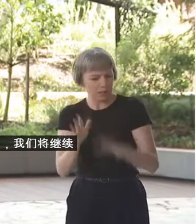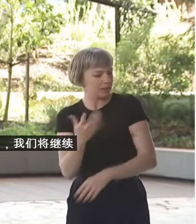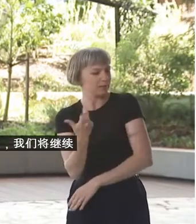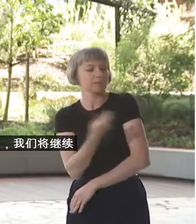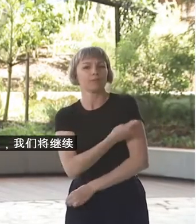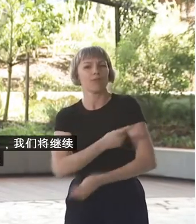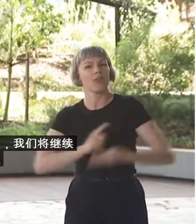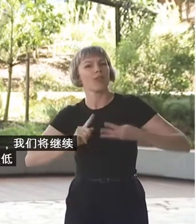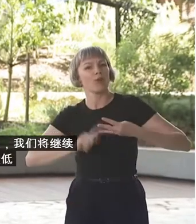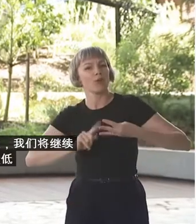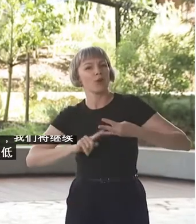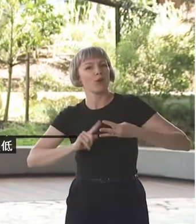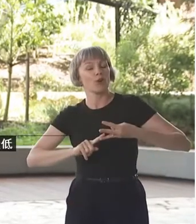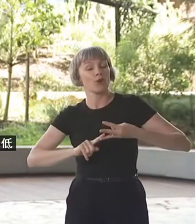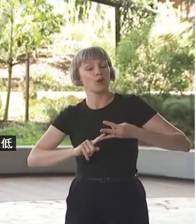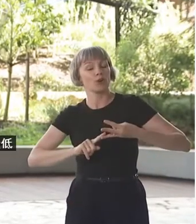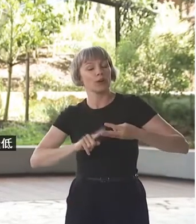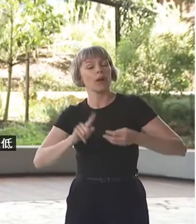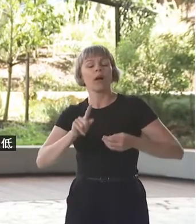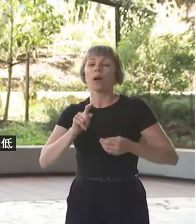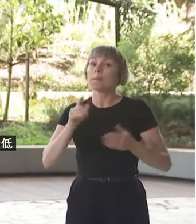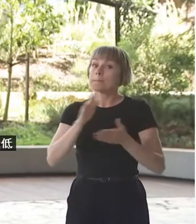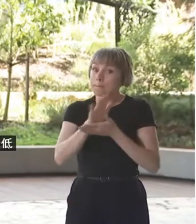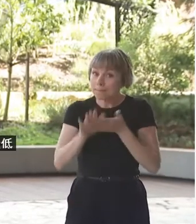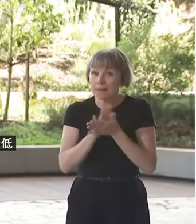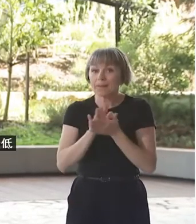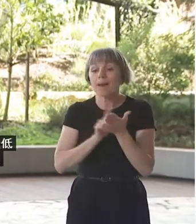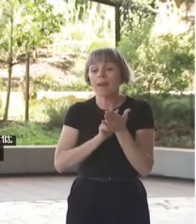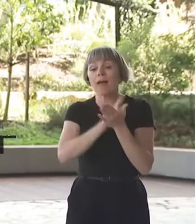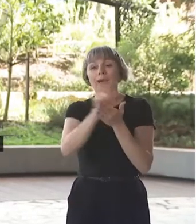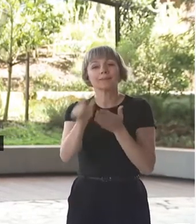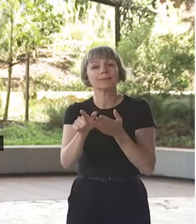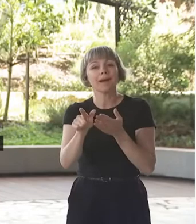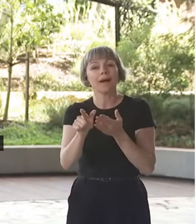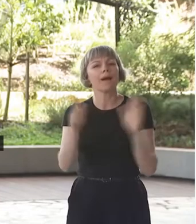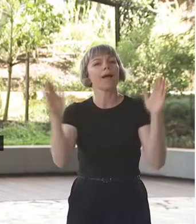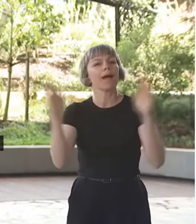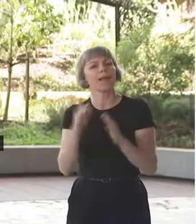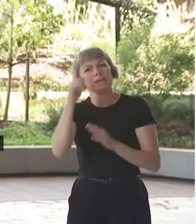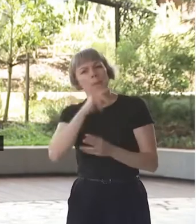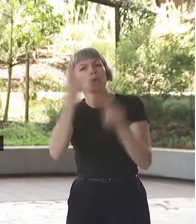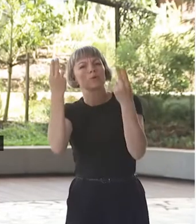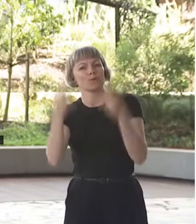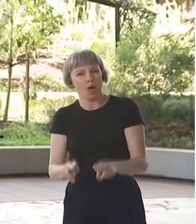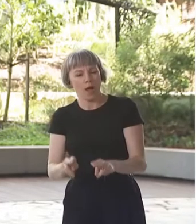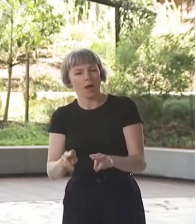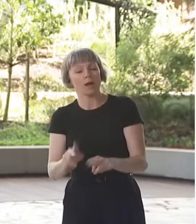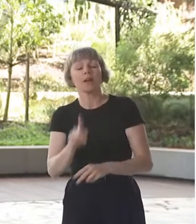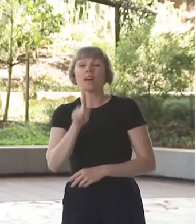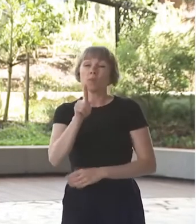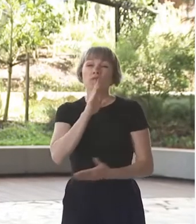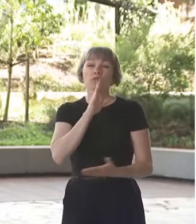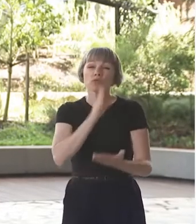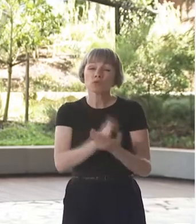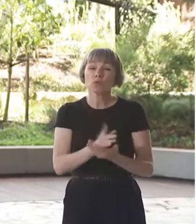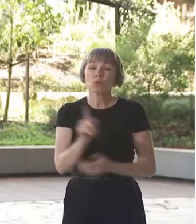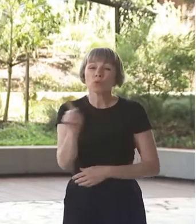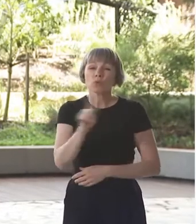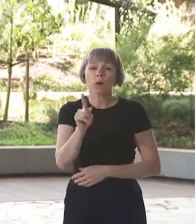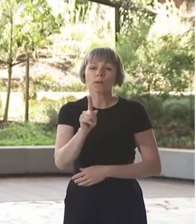continue to have one of the lowest death rates anywhere in the world. But the reality is, in a pandemic, there are going to be hospitalisations